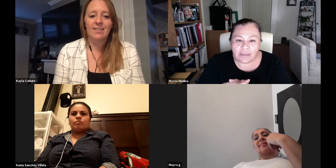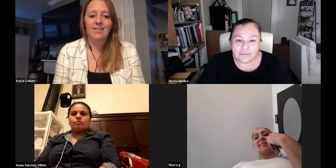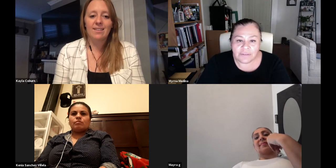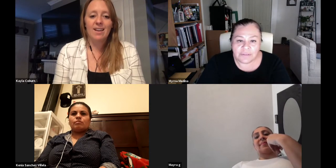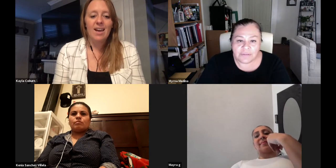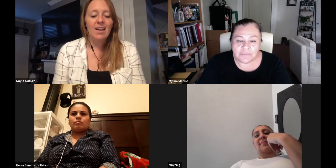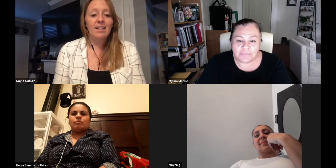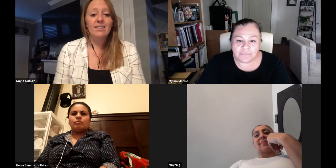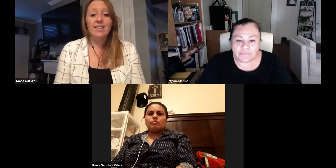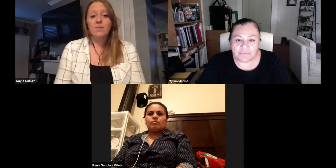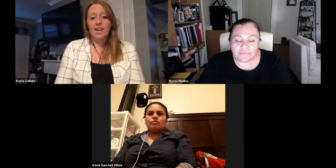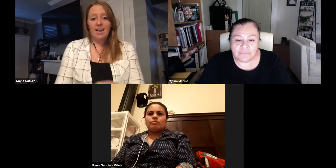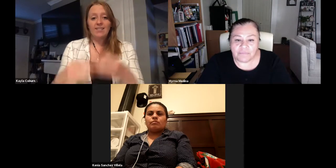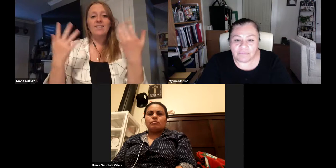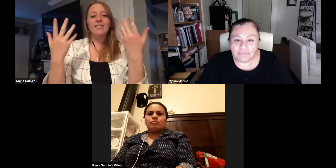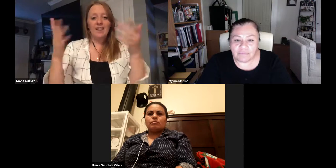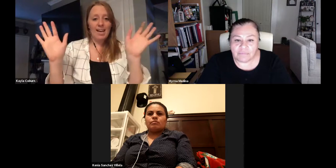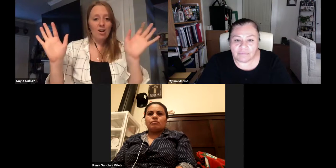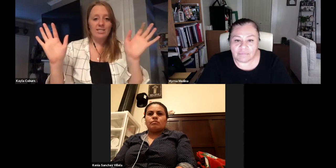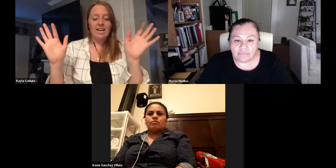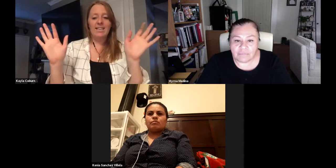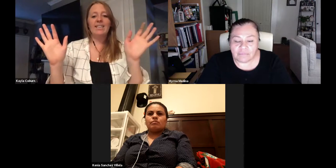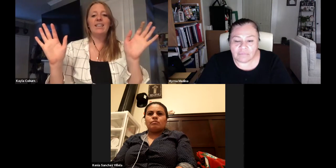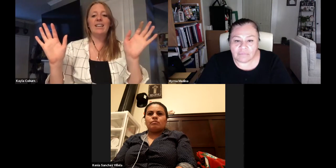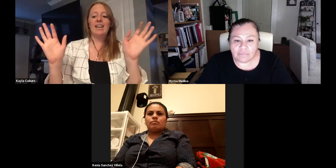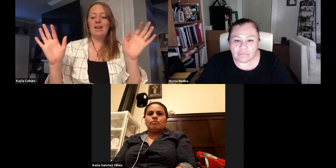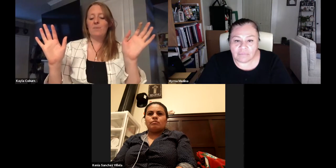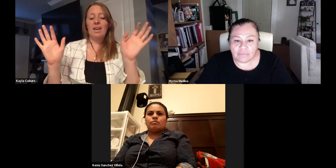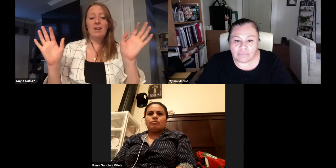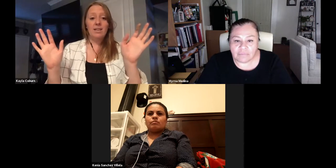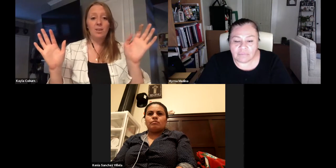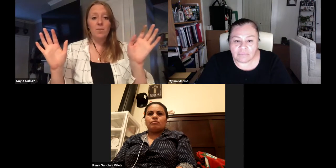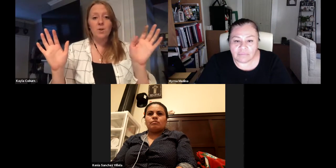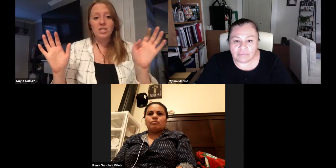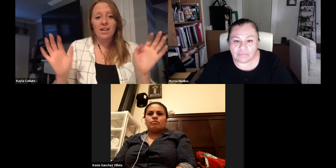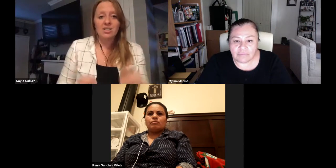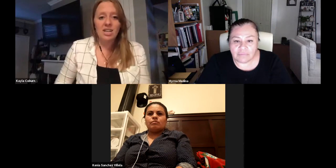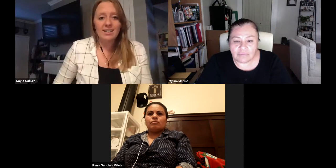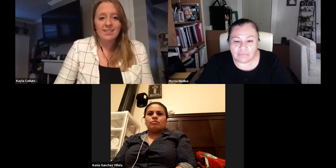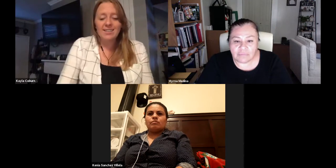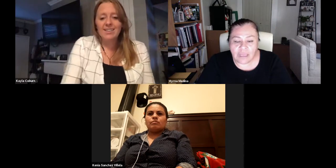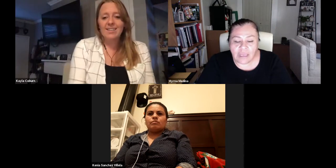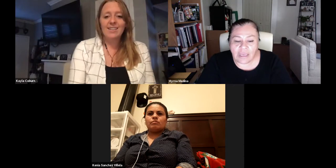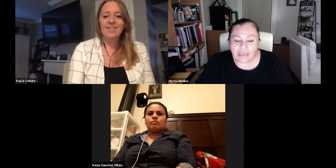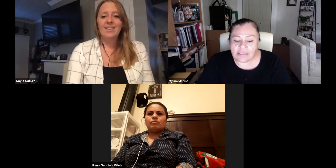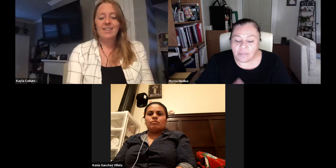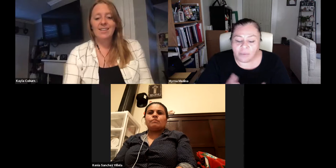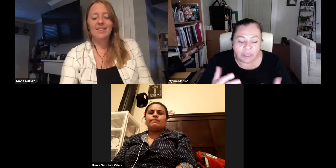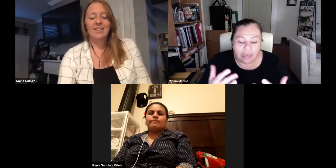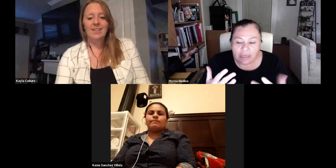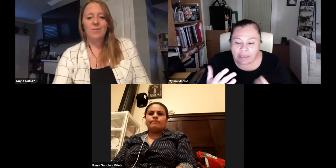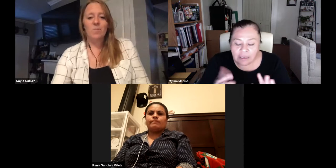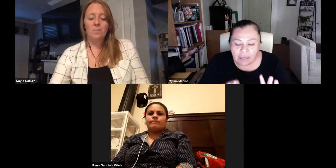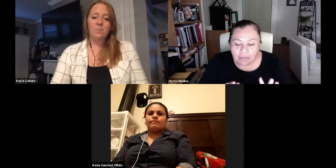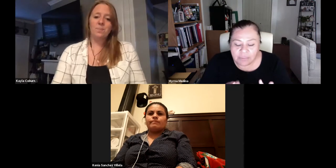estudiante. Because some signs, like all done, can be a little bit more challenging. Sí,